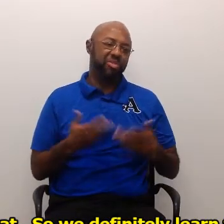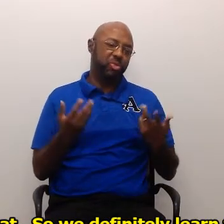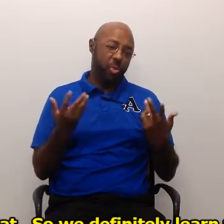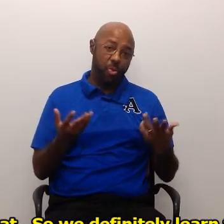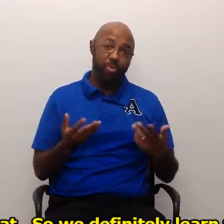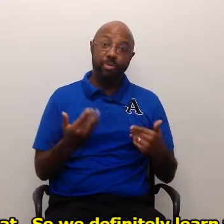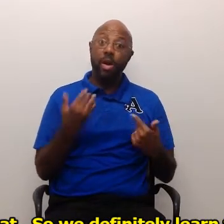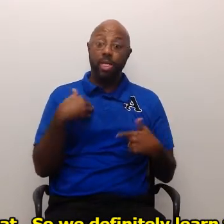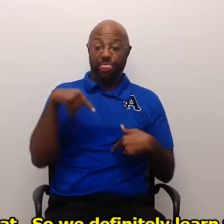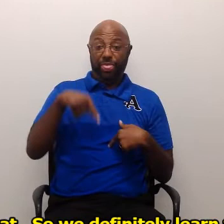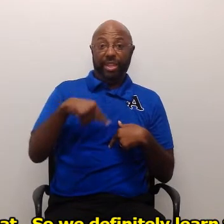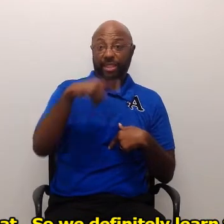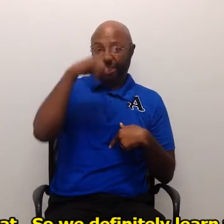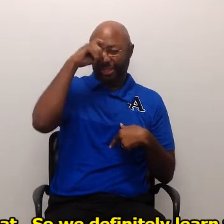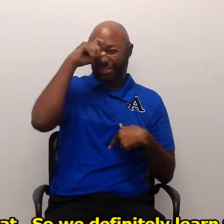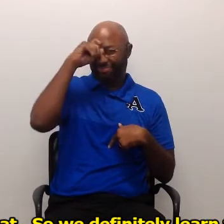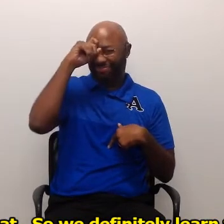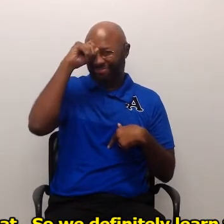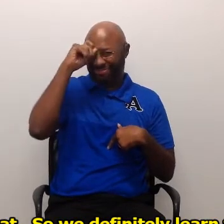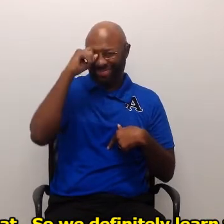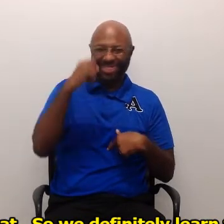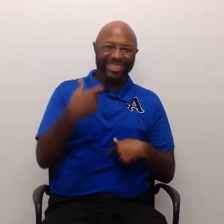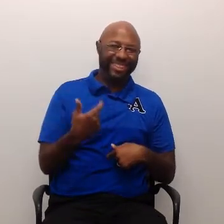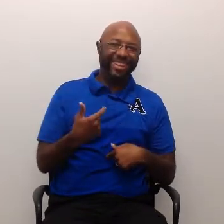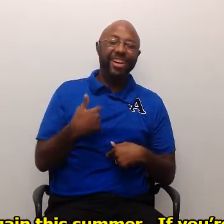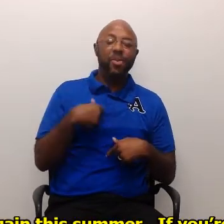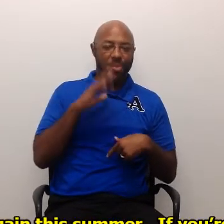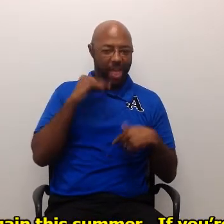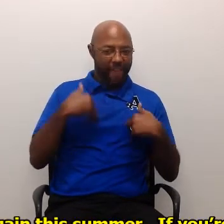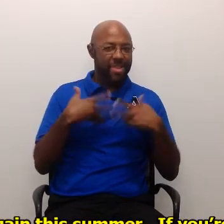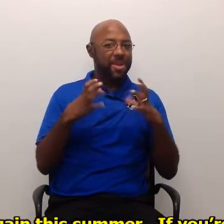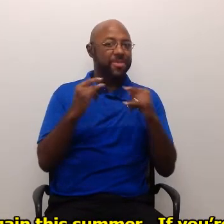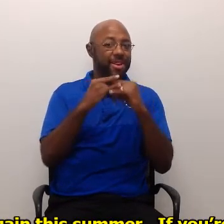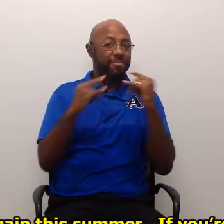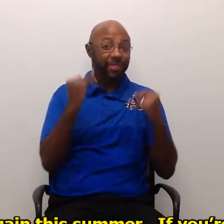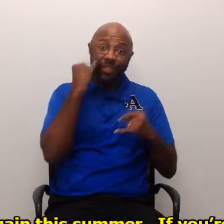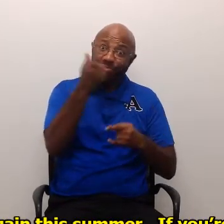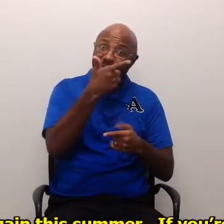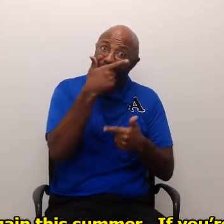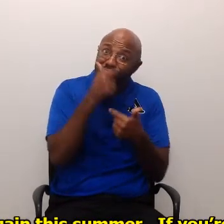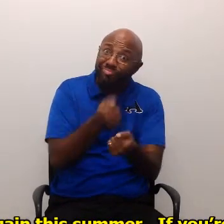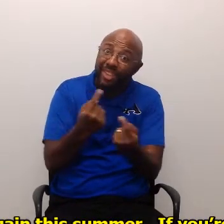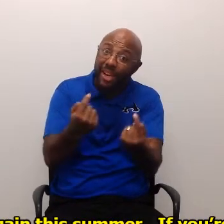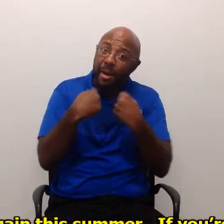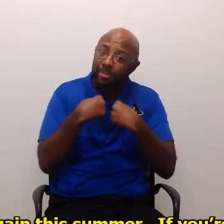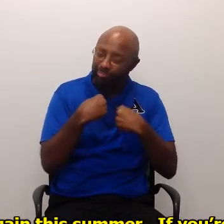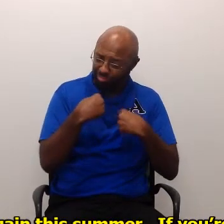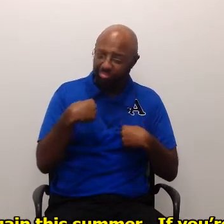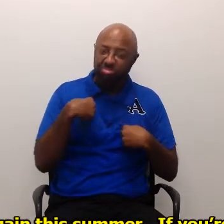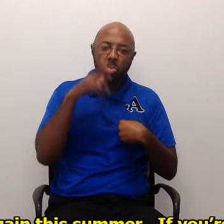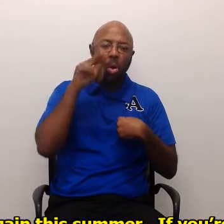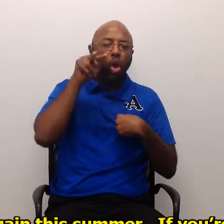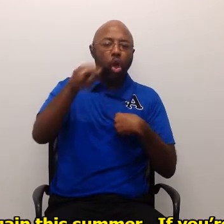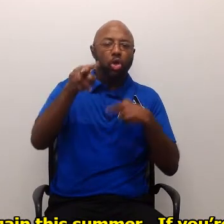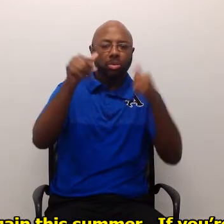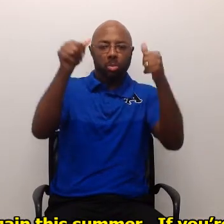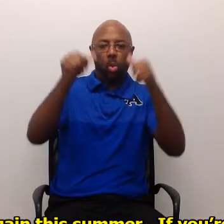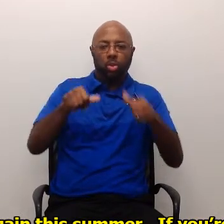a trade-off it's a trade that we make. We're having it again this summer. If you're interested in